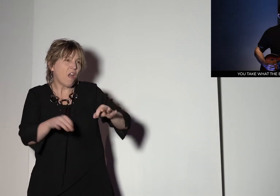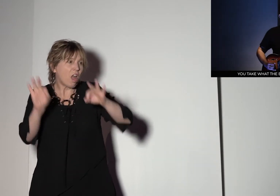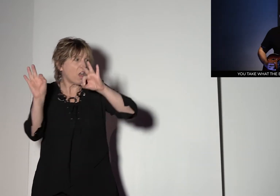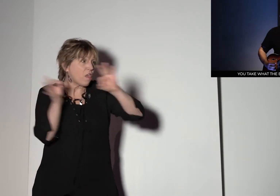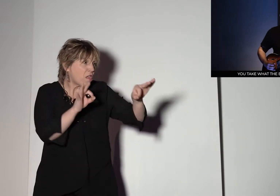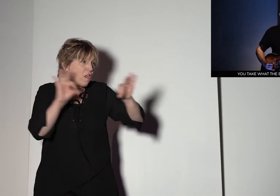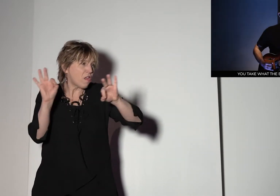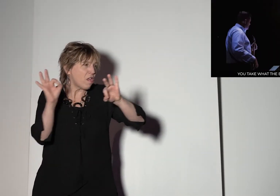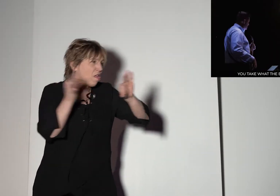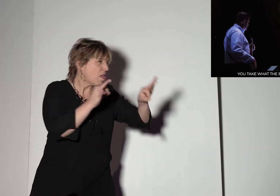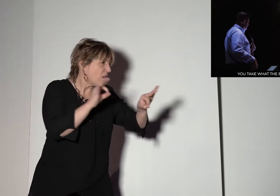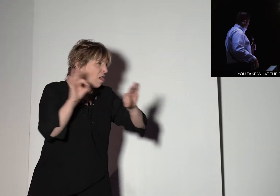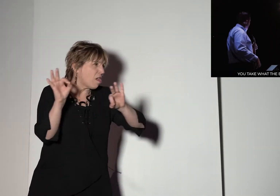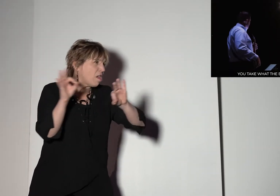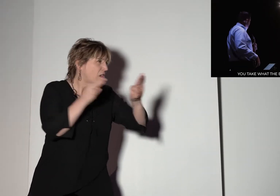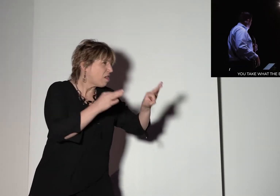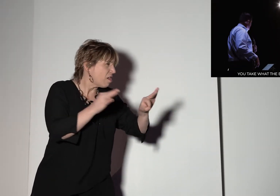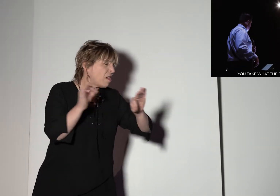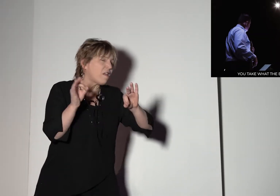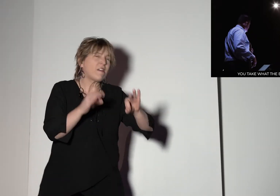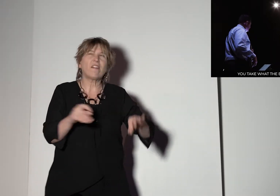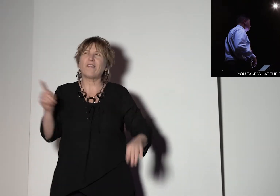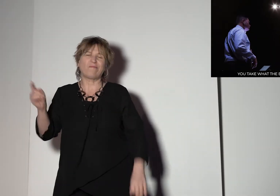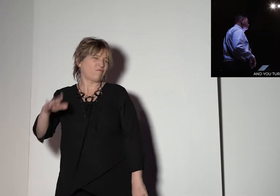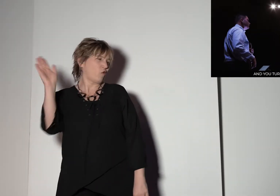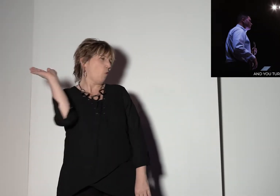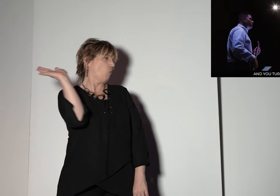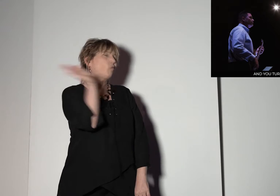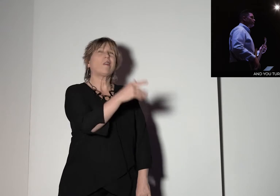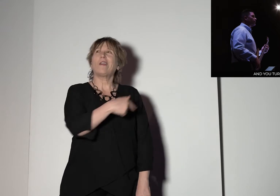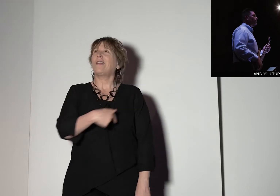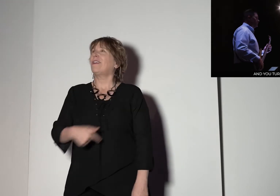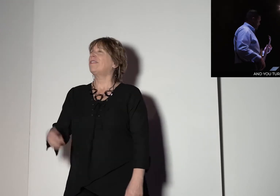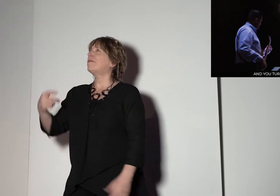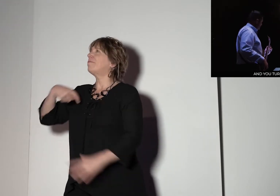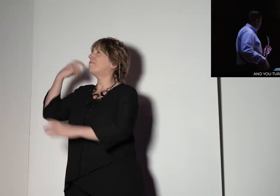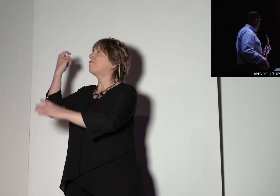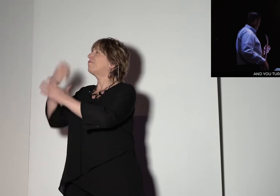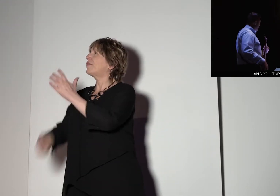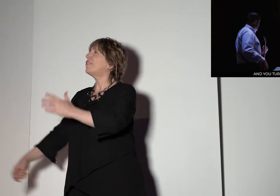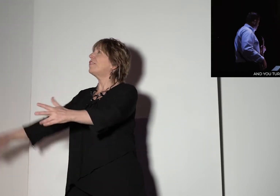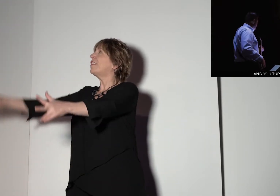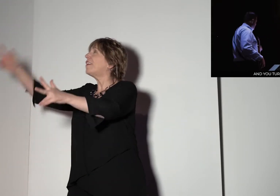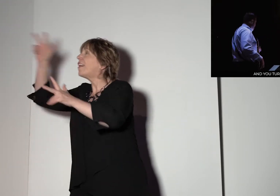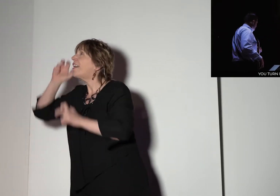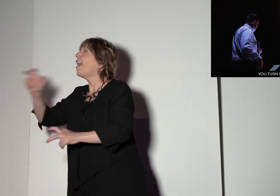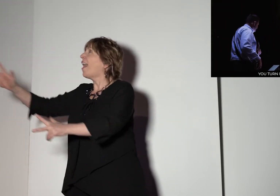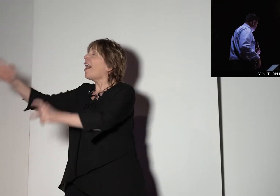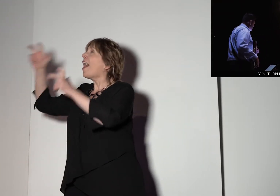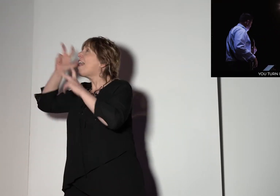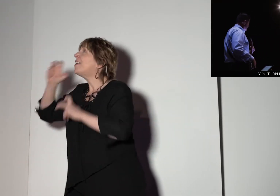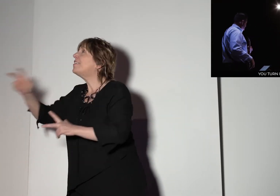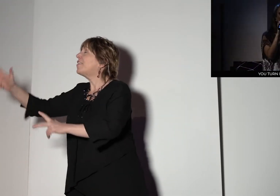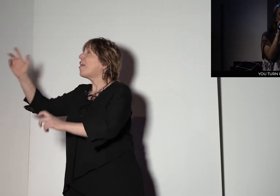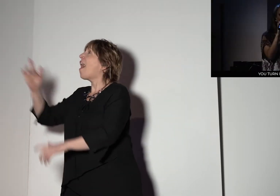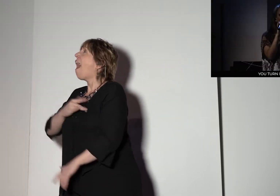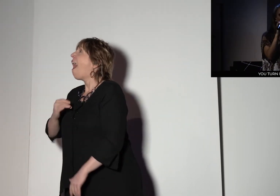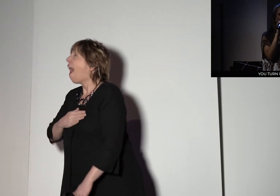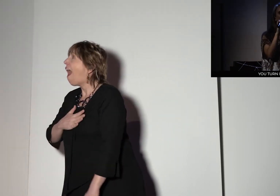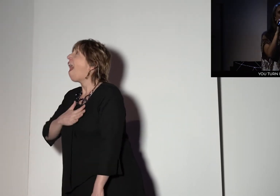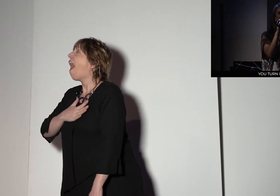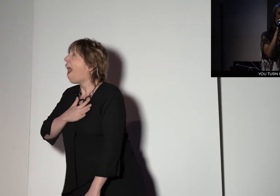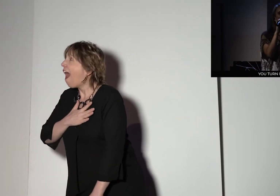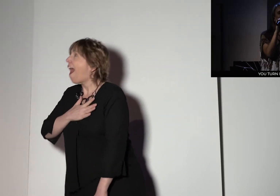You take what the enemy meant for evil, and you turn it for good. You turn